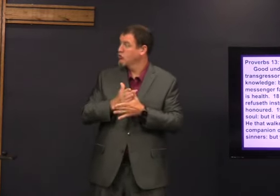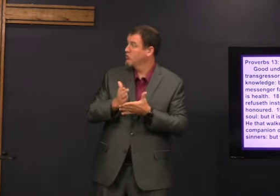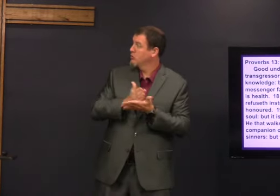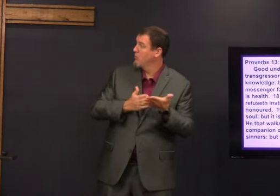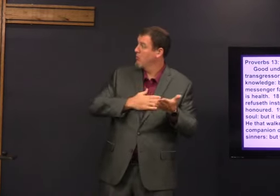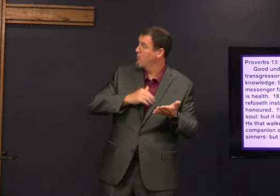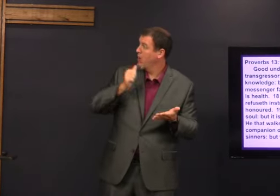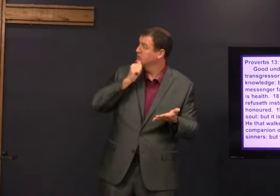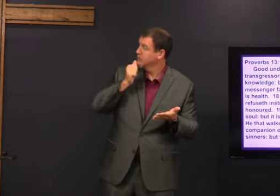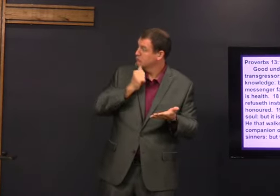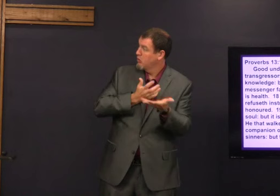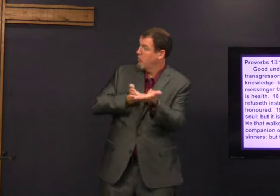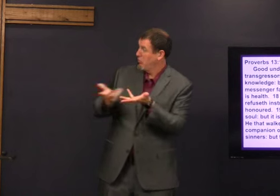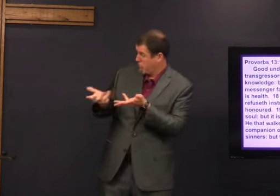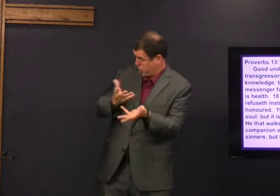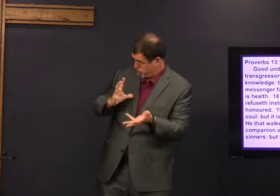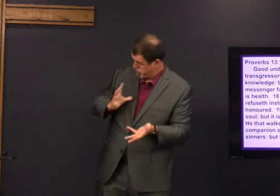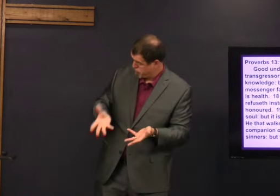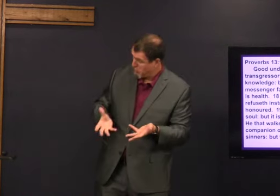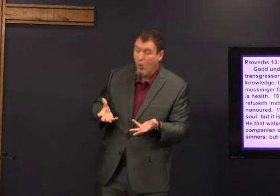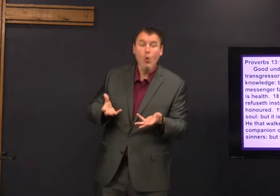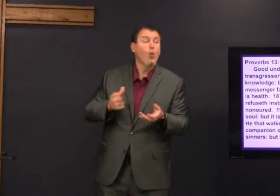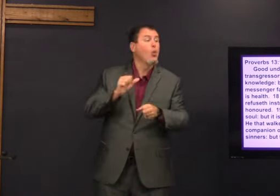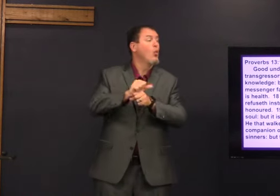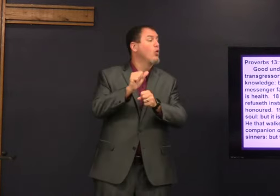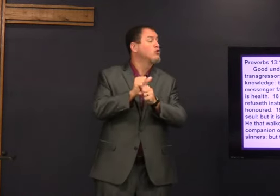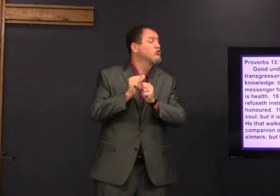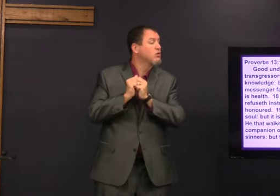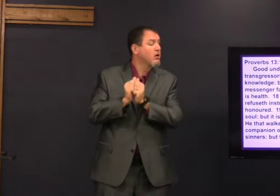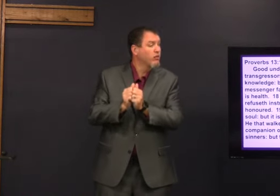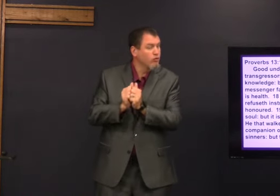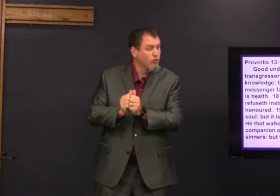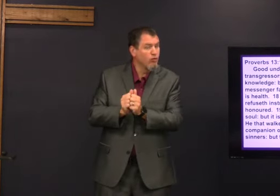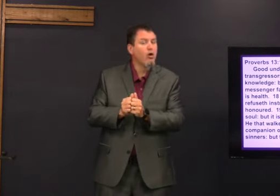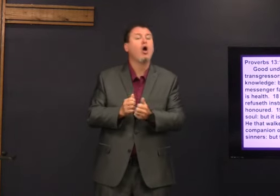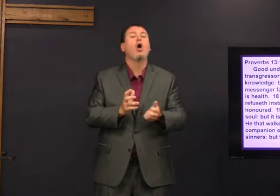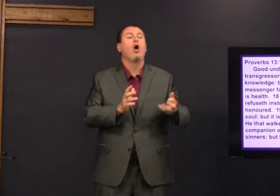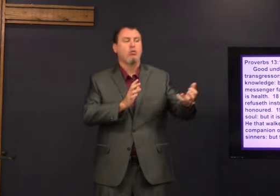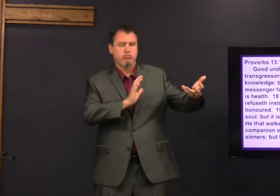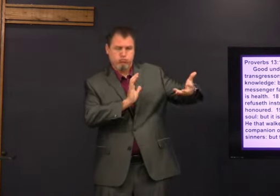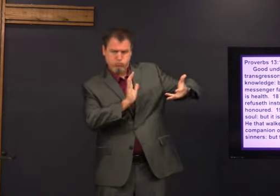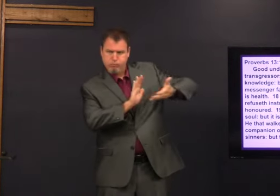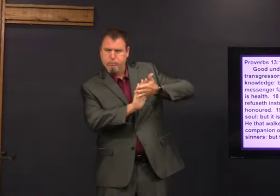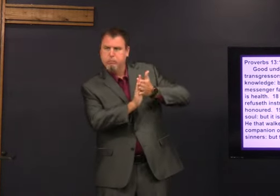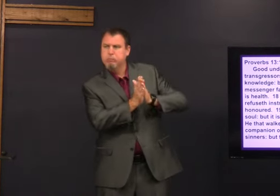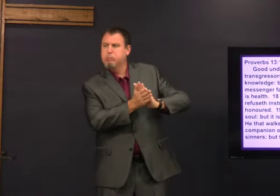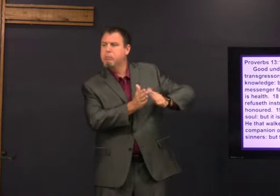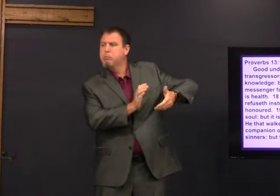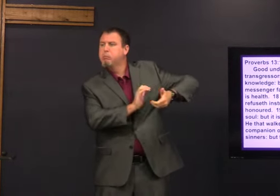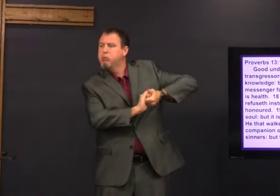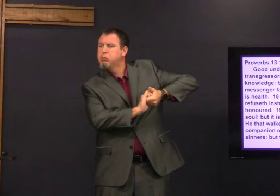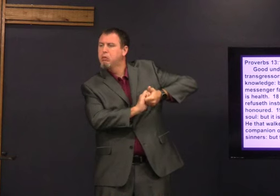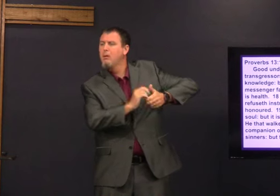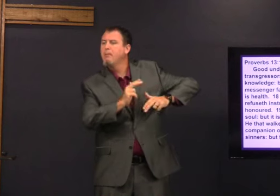your secret, and I'll share some of my secrets. Or we can work together and become a